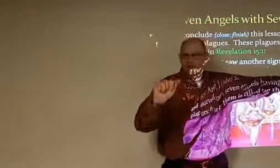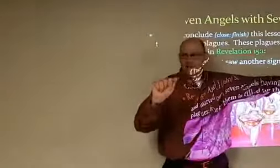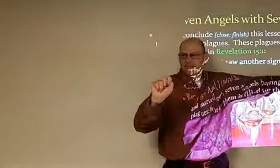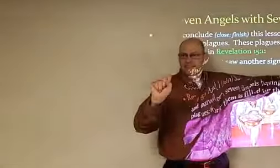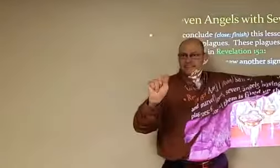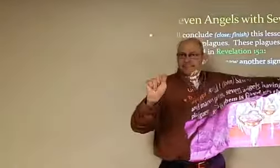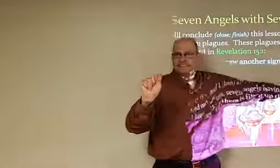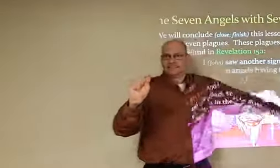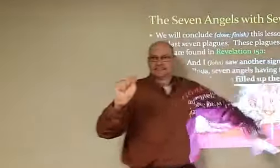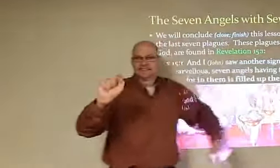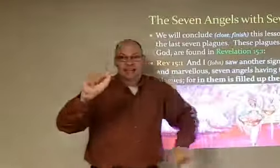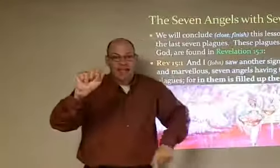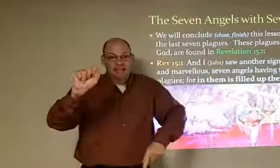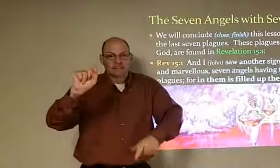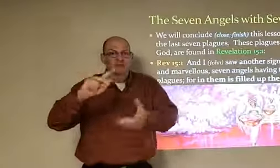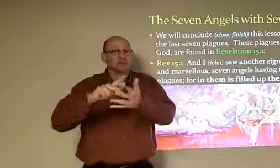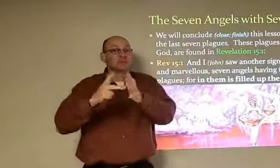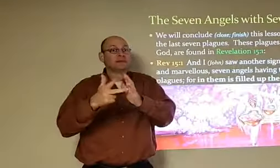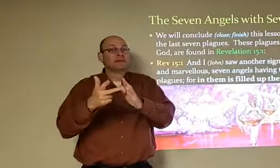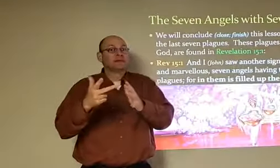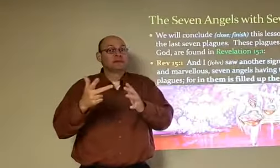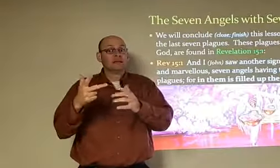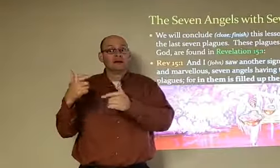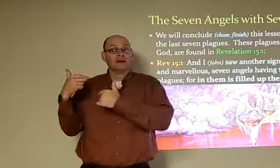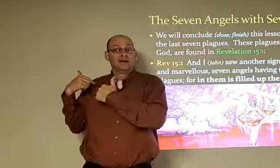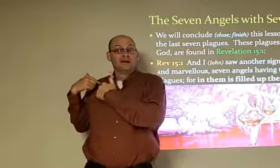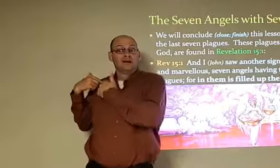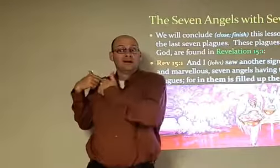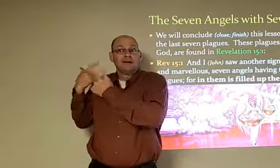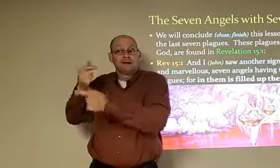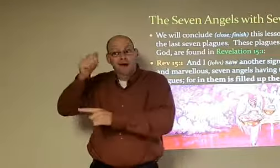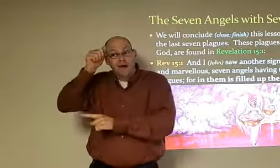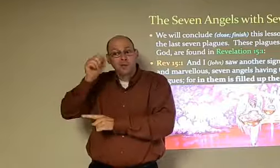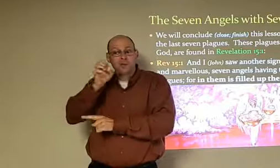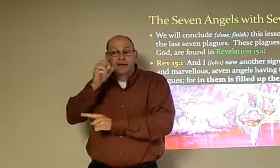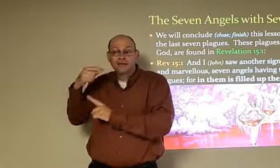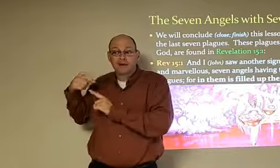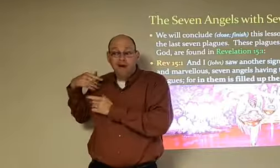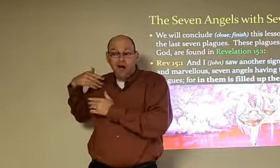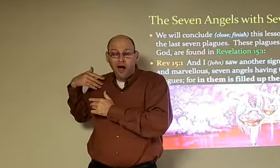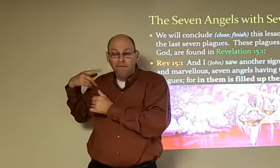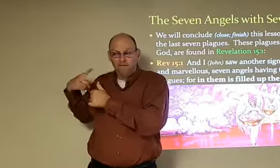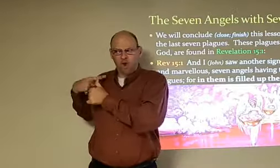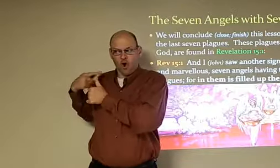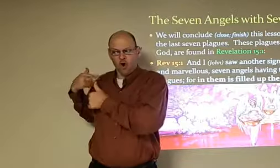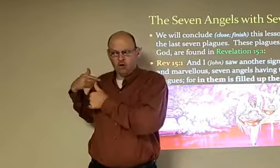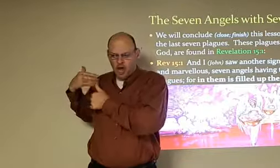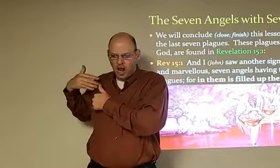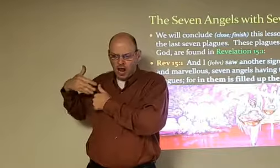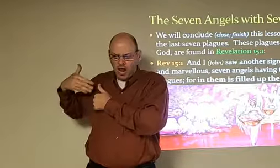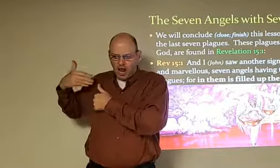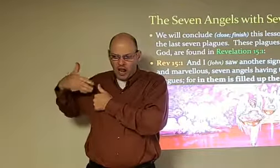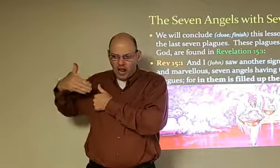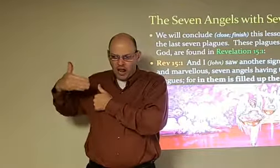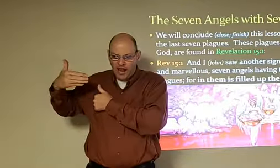The word last, really it's meaning final. So, you know, since the beginning of time with Adam and Eve and all